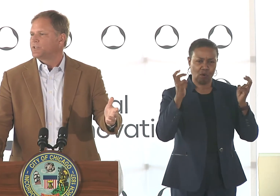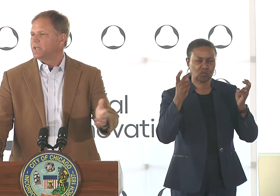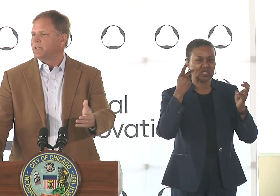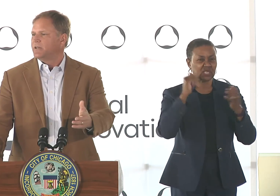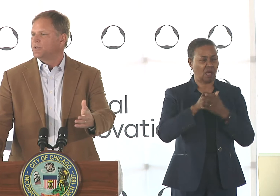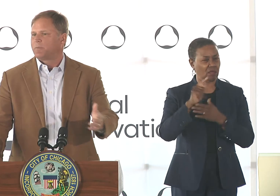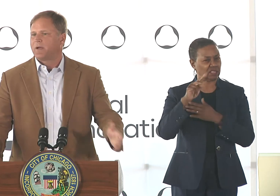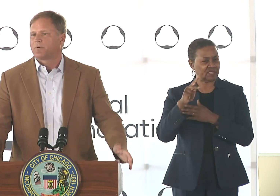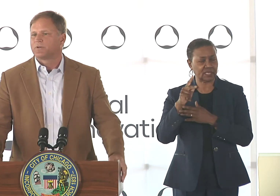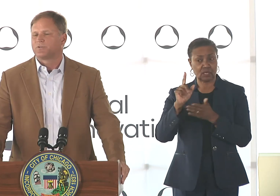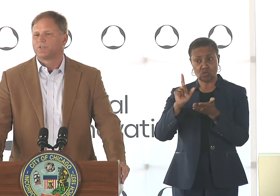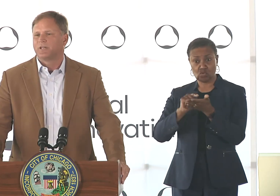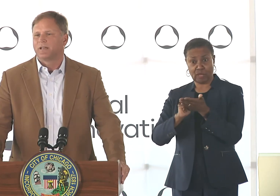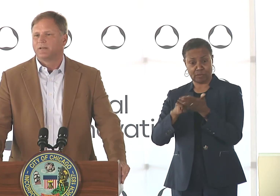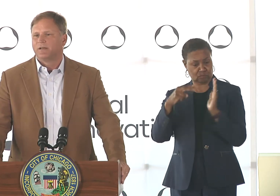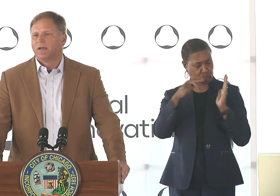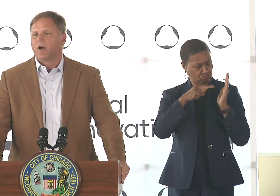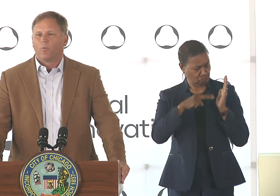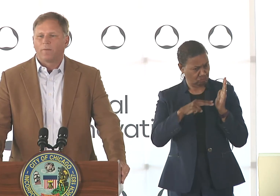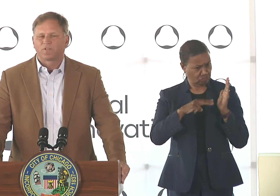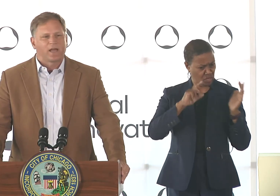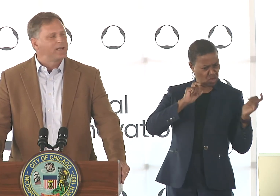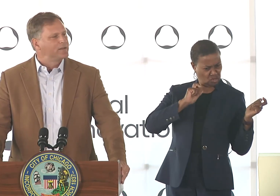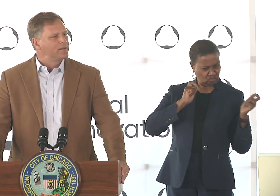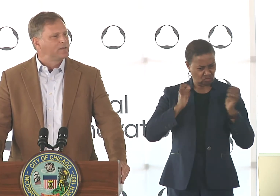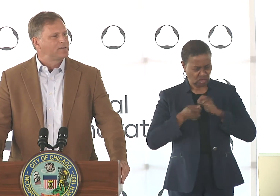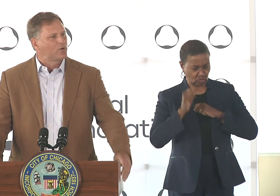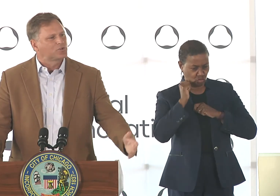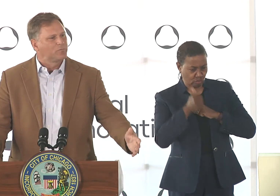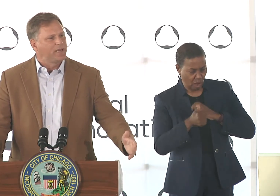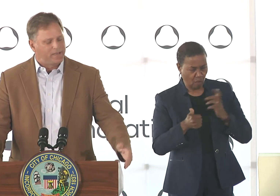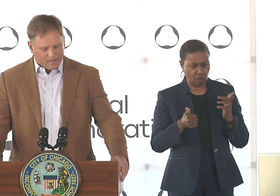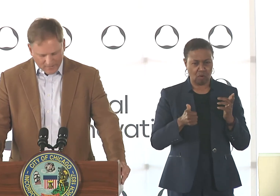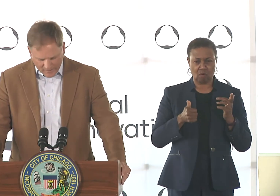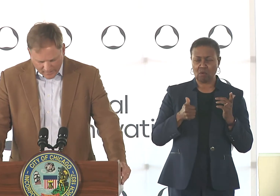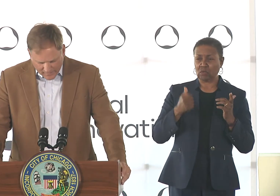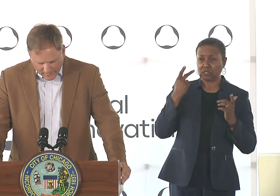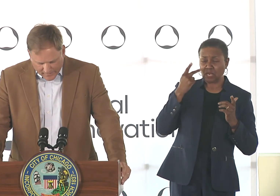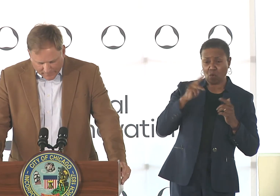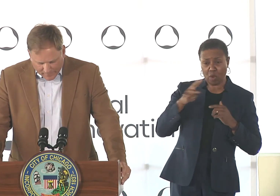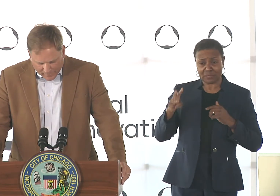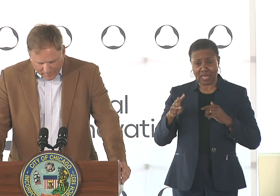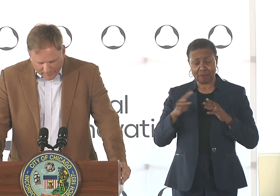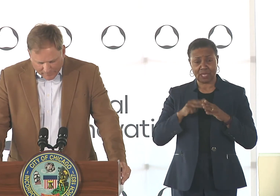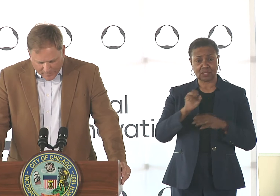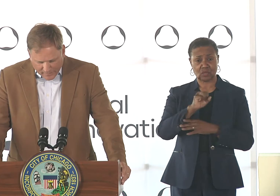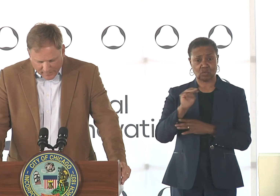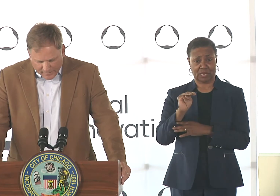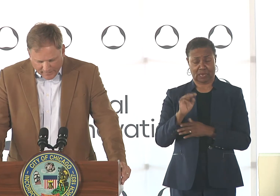TV, you see it in newspapers, you see it on our website and social media.